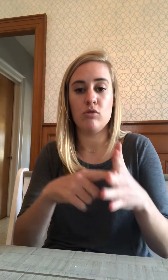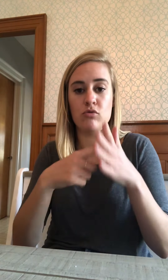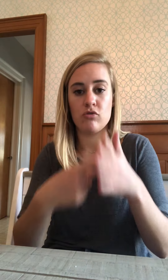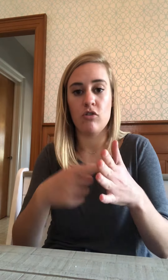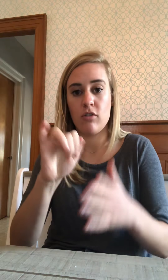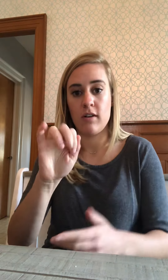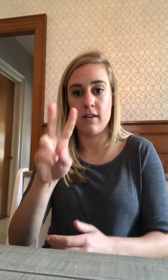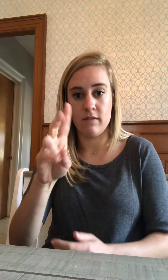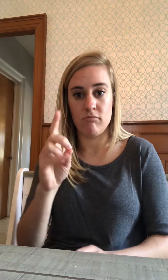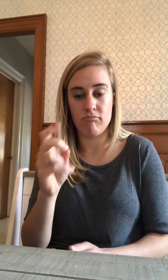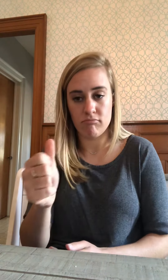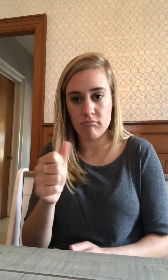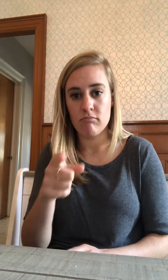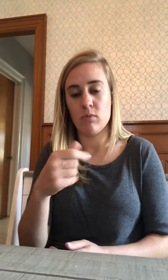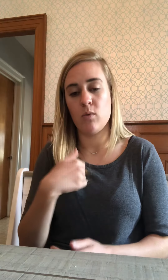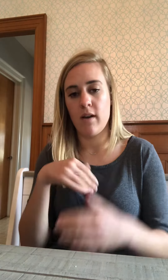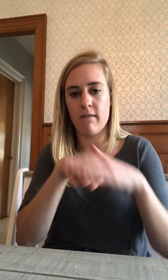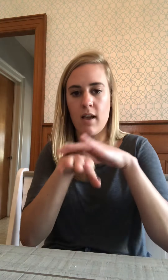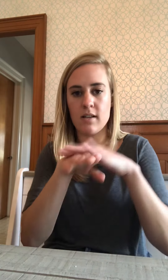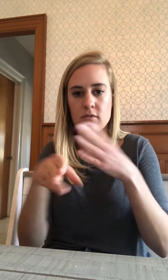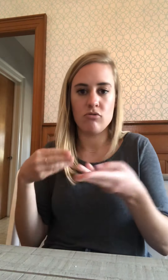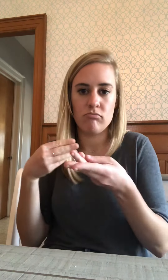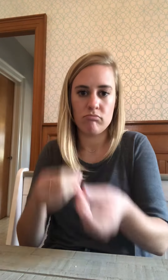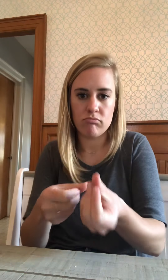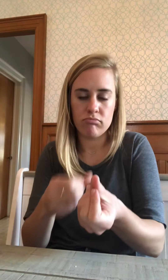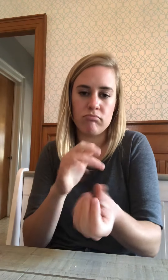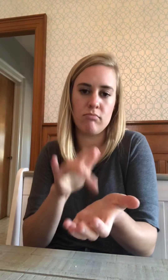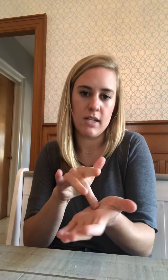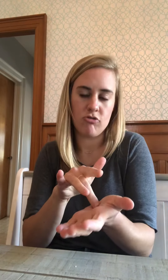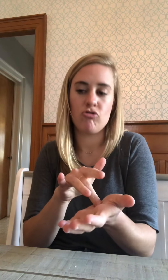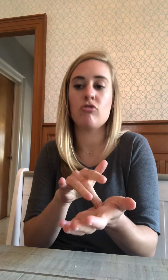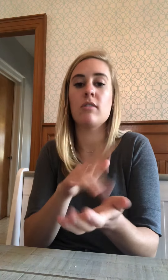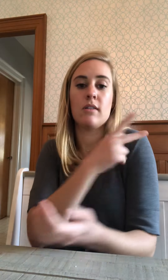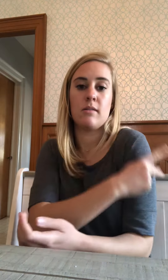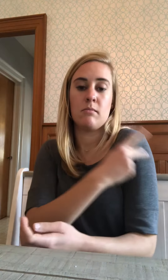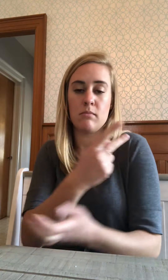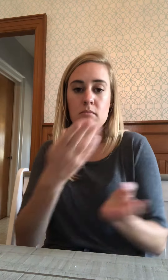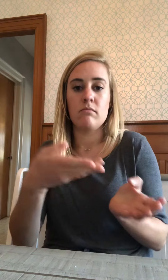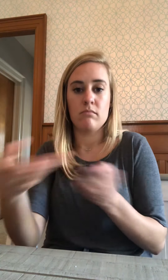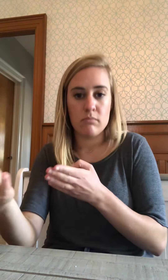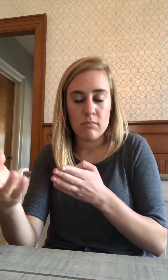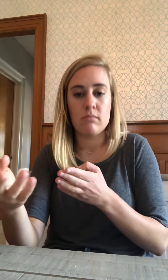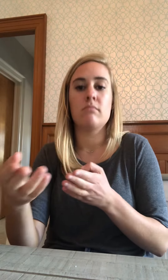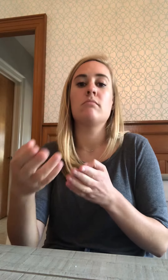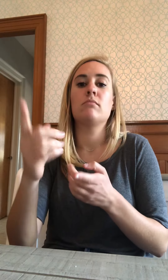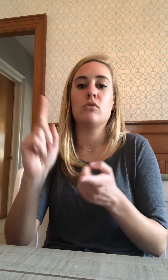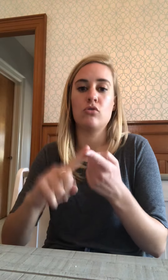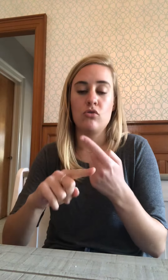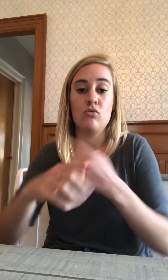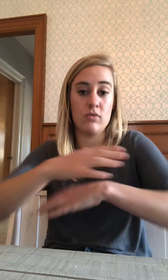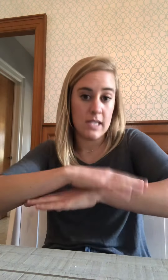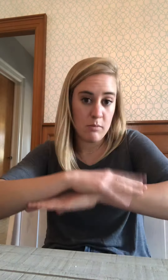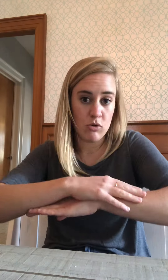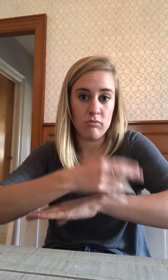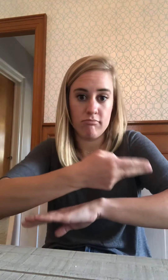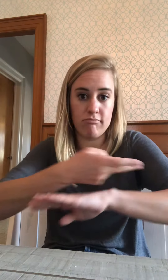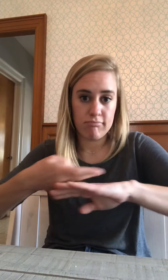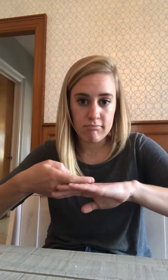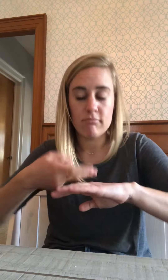IV access to administer medications. The patient is moved onto the operating room table, and the patient is